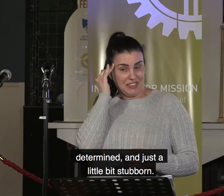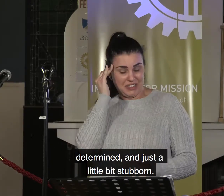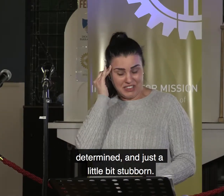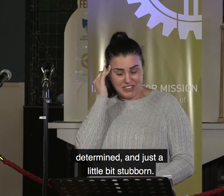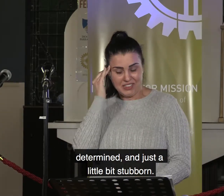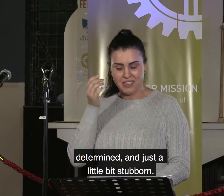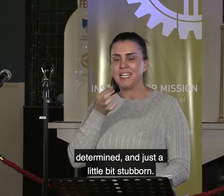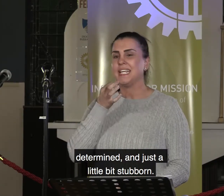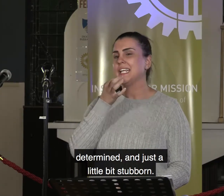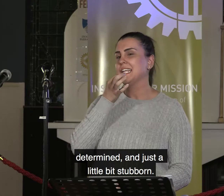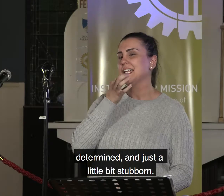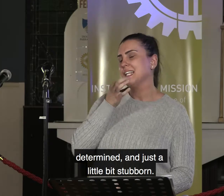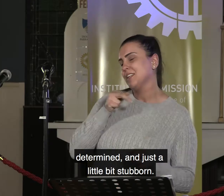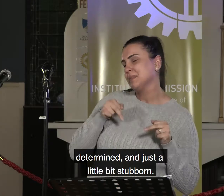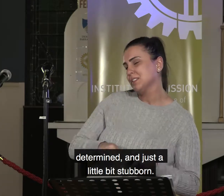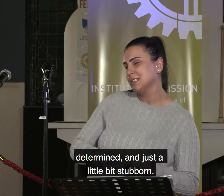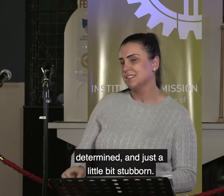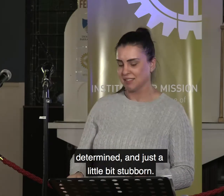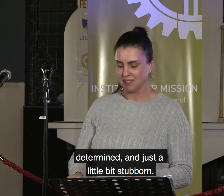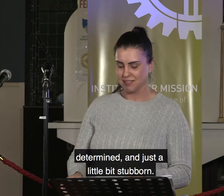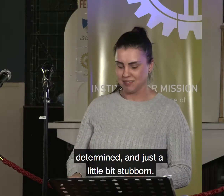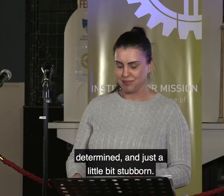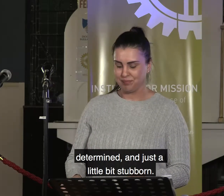determined, and just a little bit stubborn.